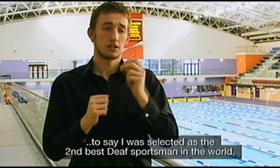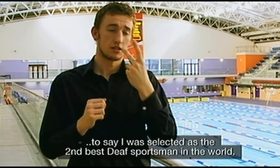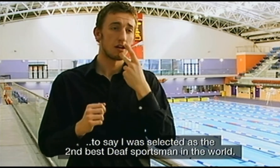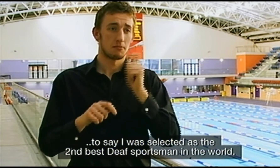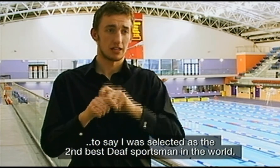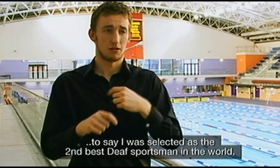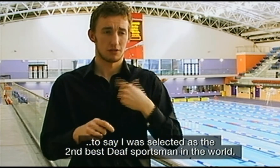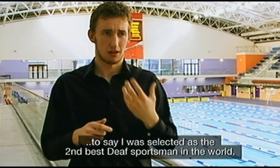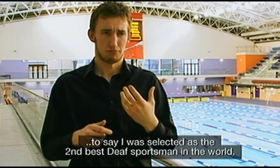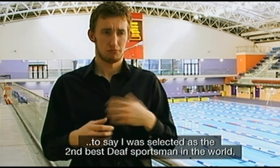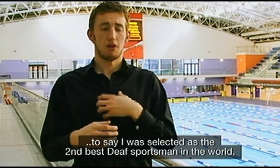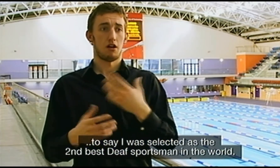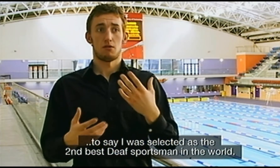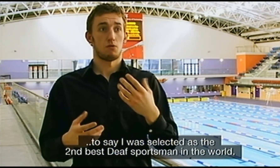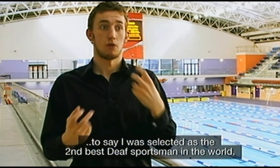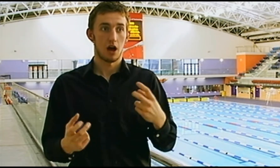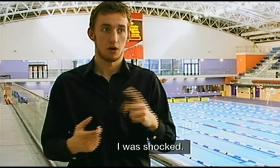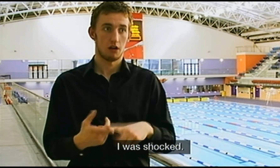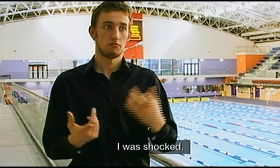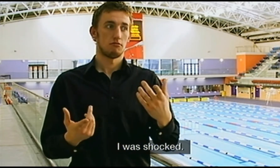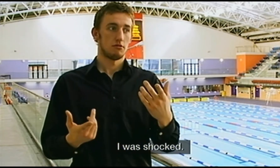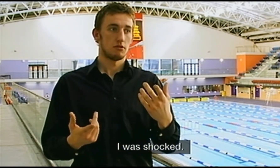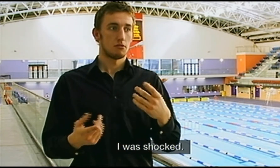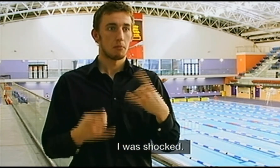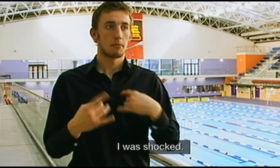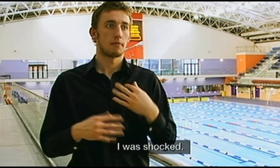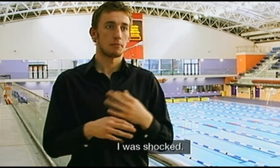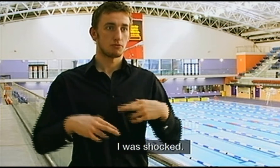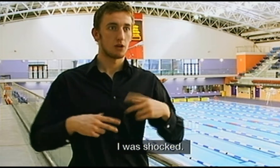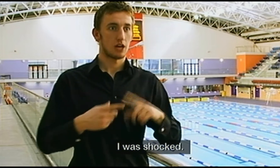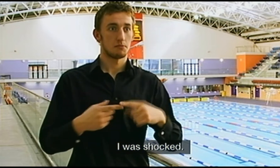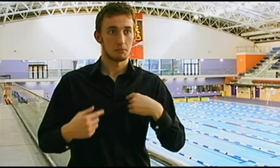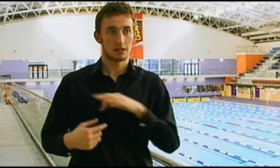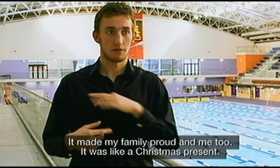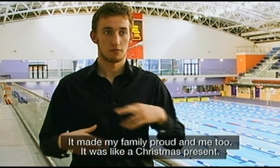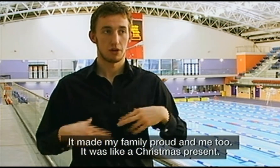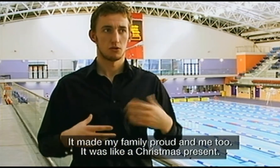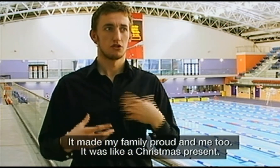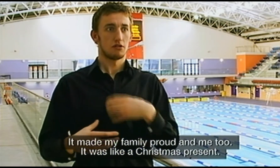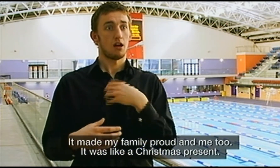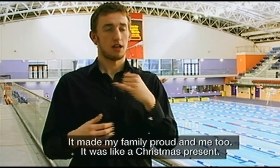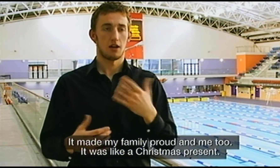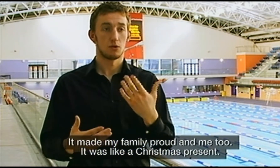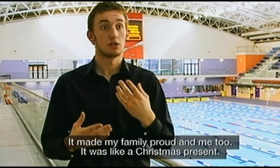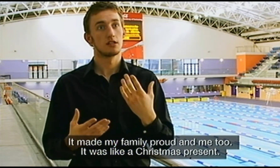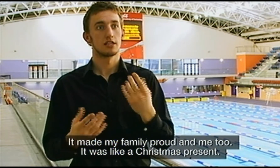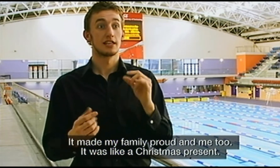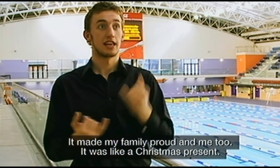best sportsman in the world. I was shocked. It made my family proud, and me too. It